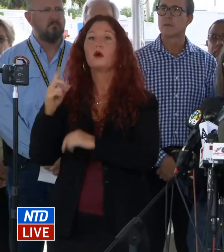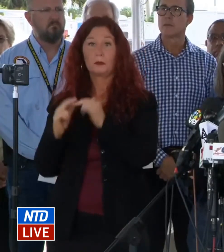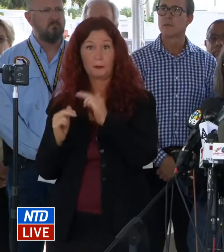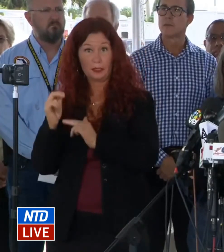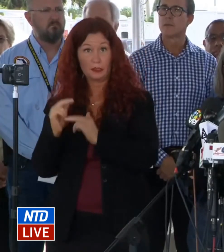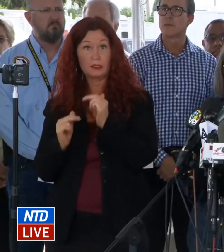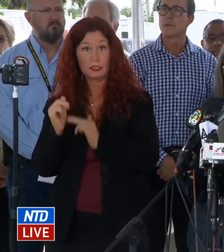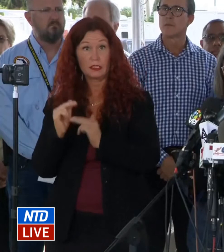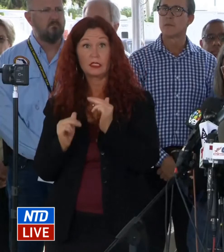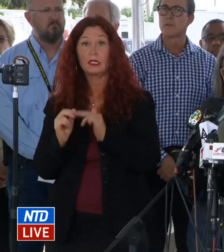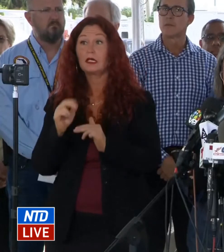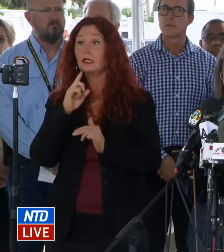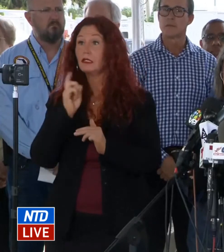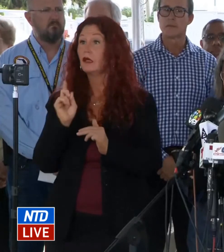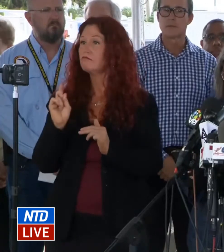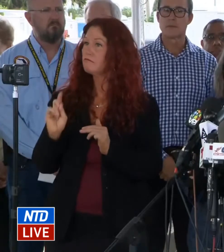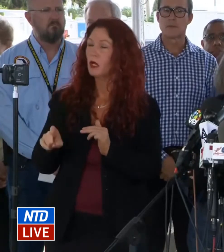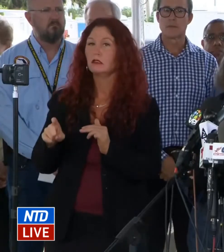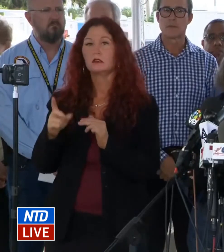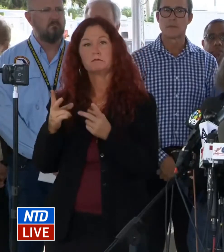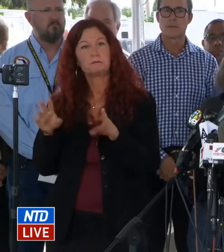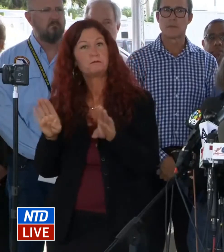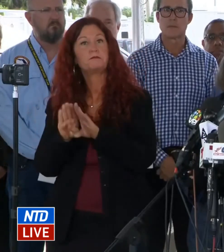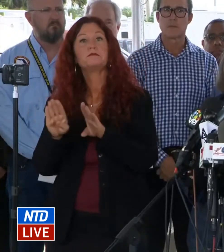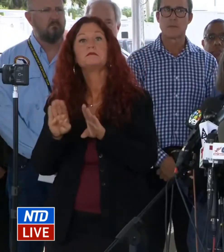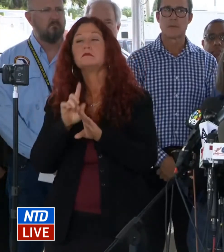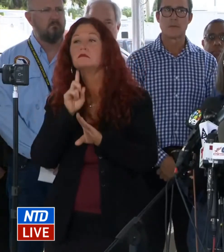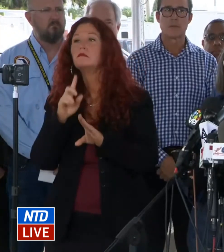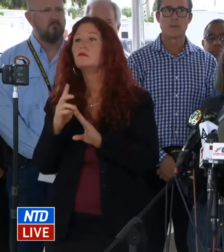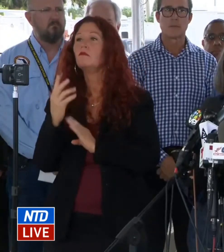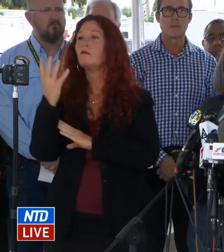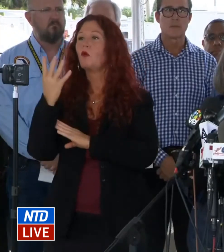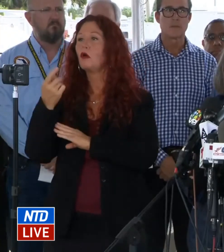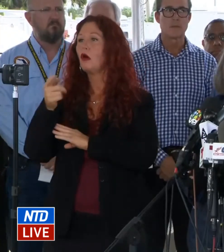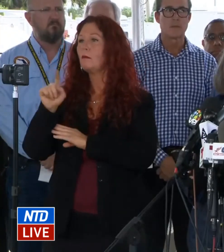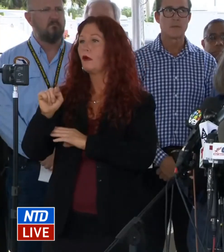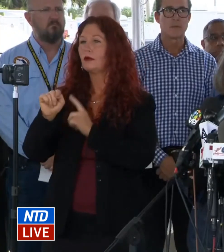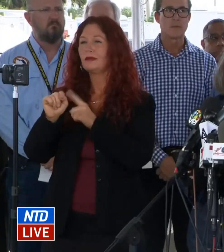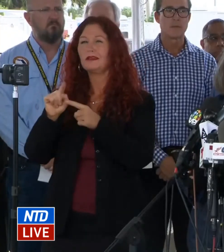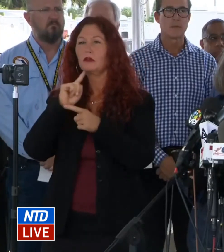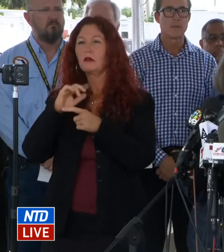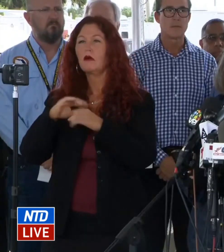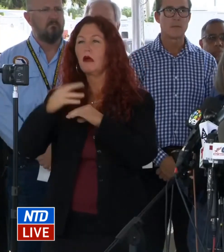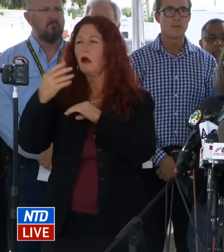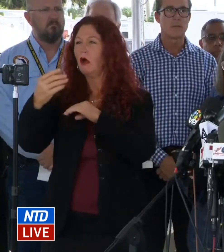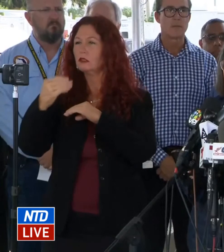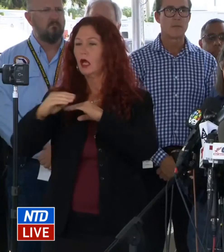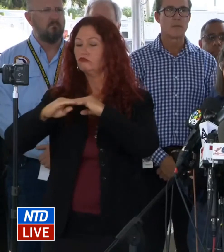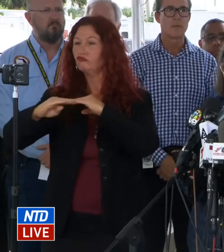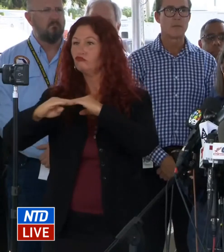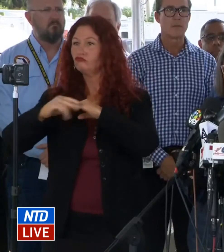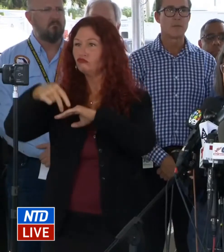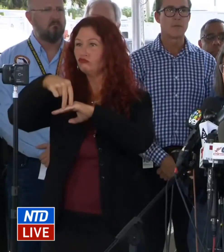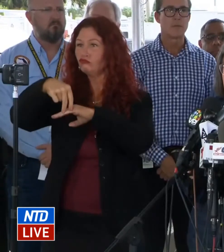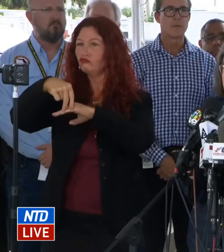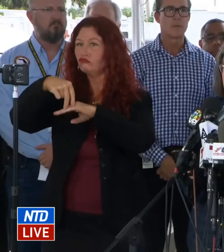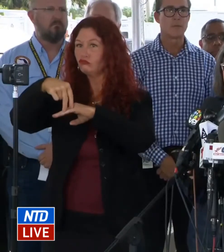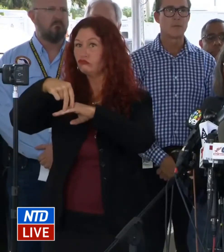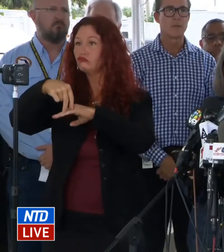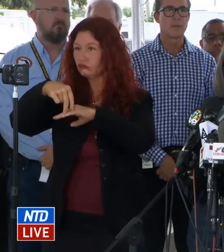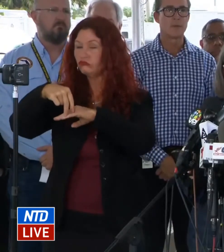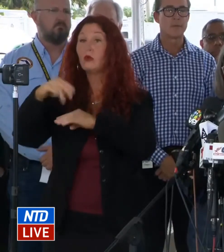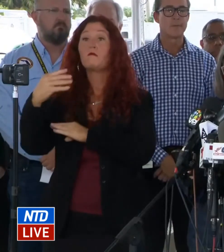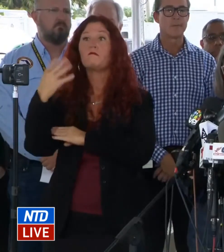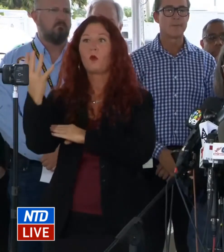that 4 balconies must be immediately closed to residents due to safety conditions. So we are proceeding